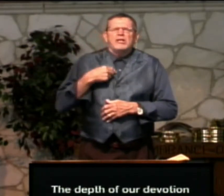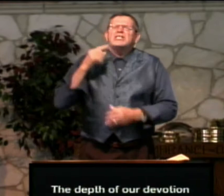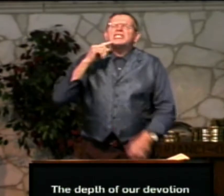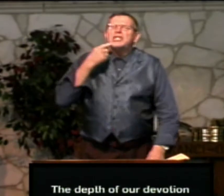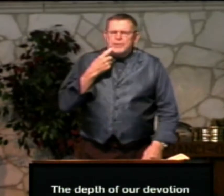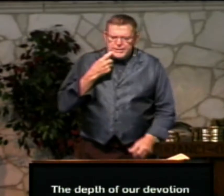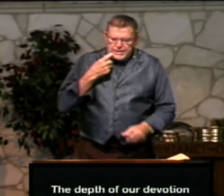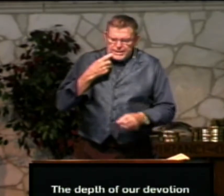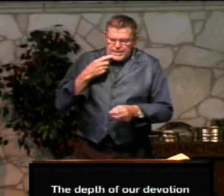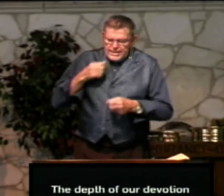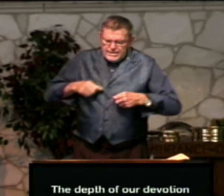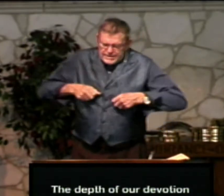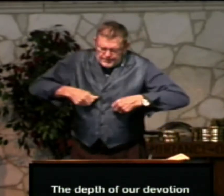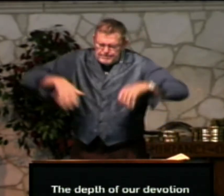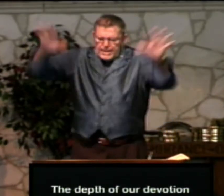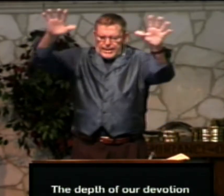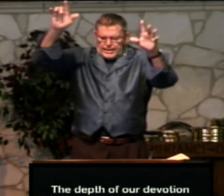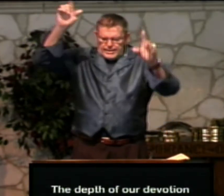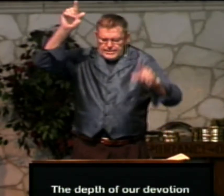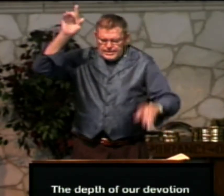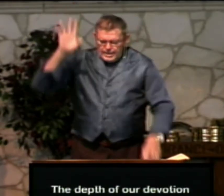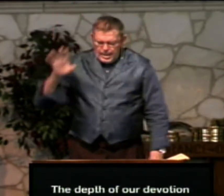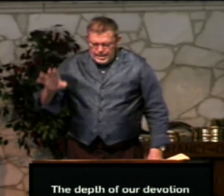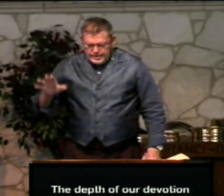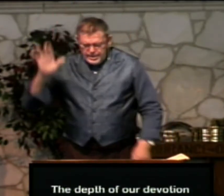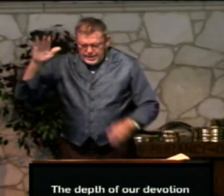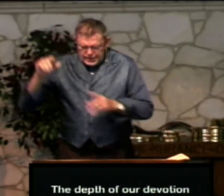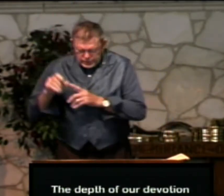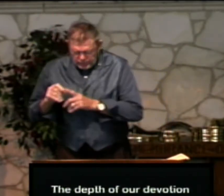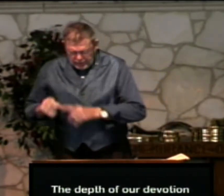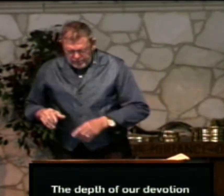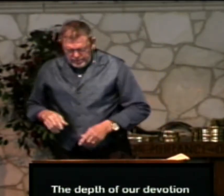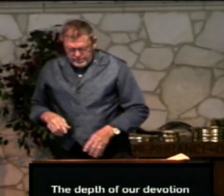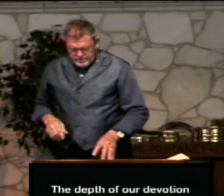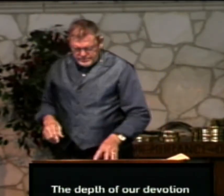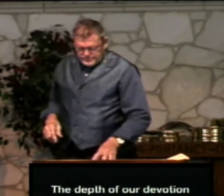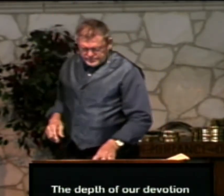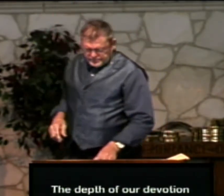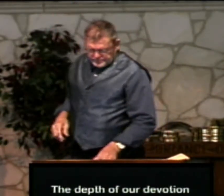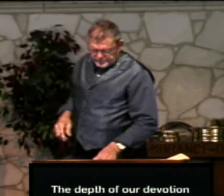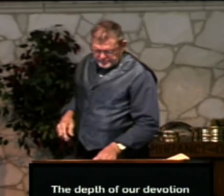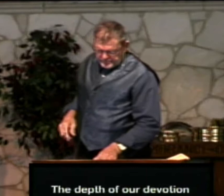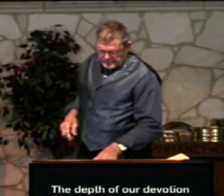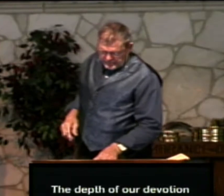saying, we're seriously submitting to God, His Word.